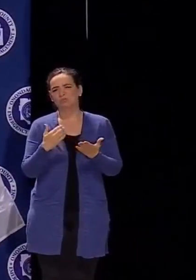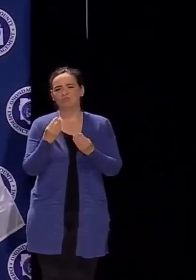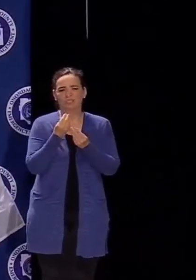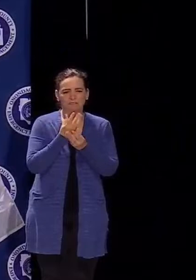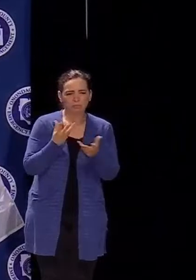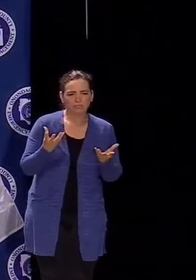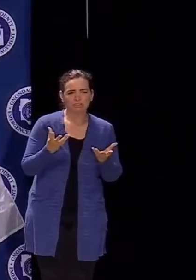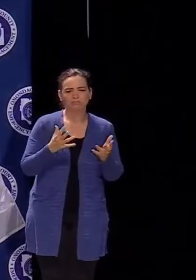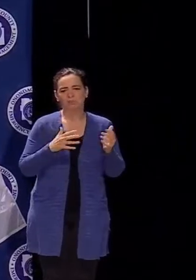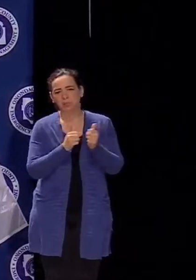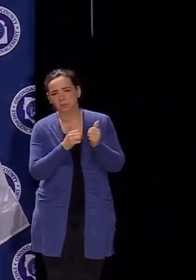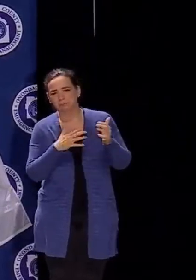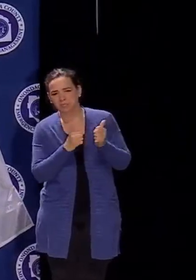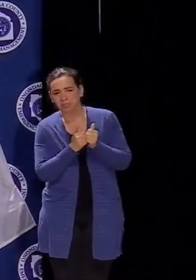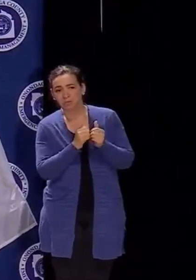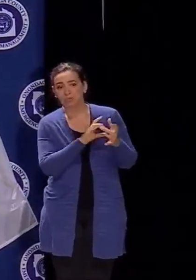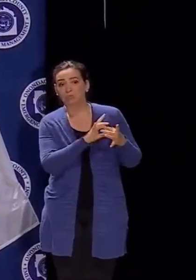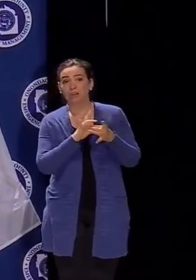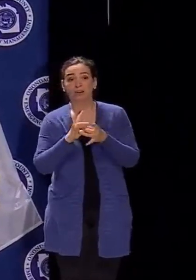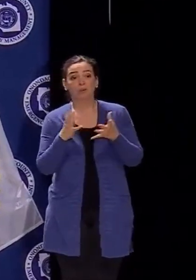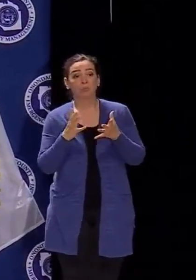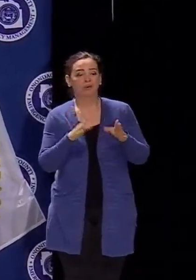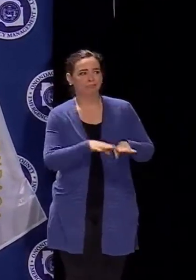States related to restart. We received